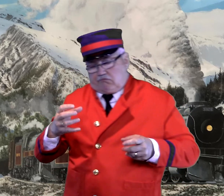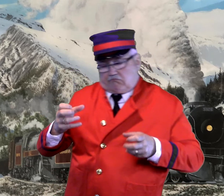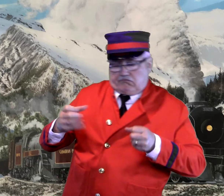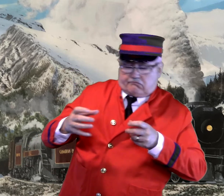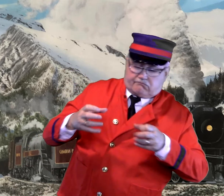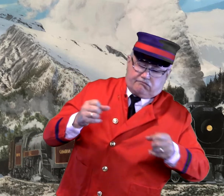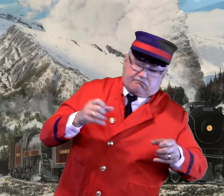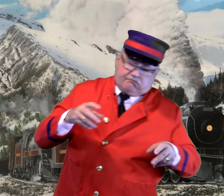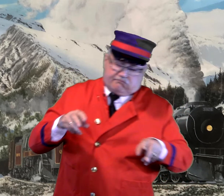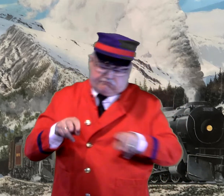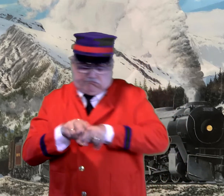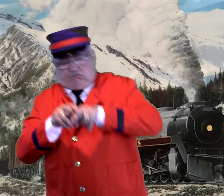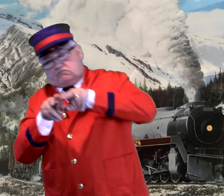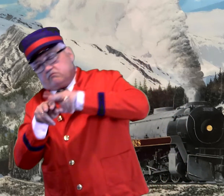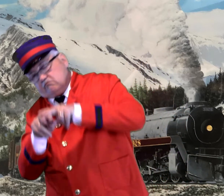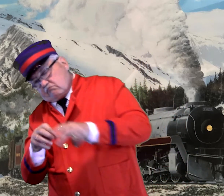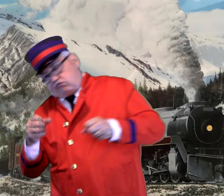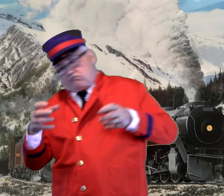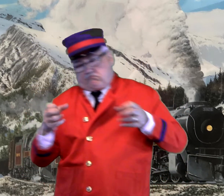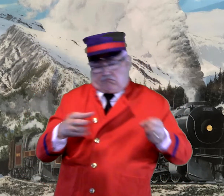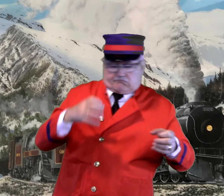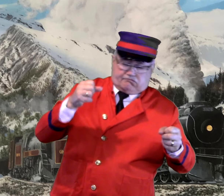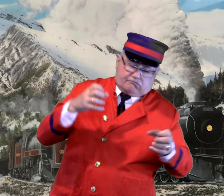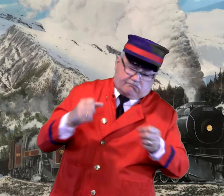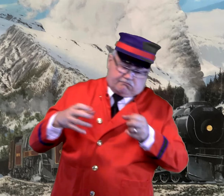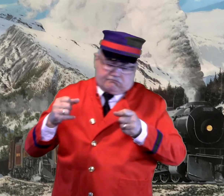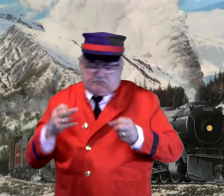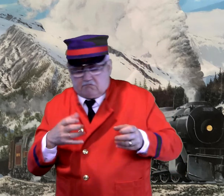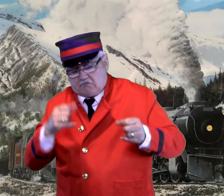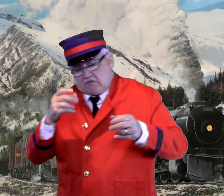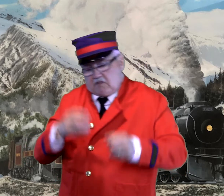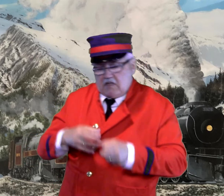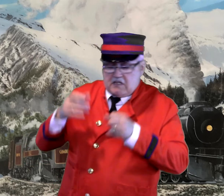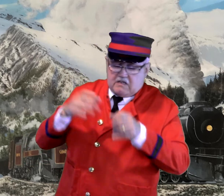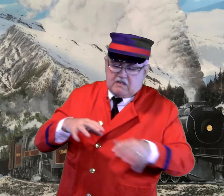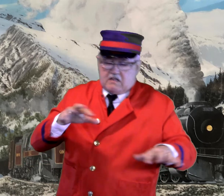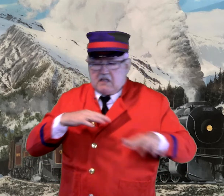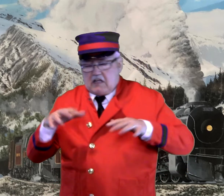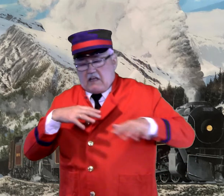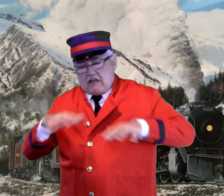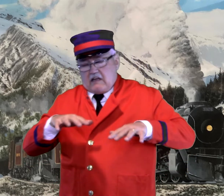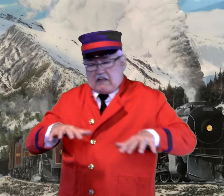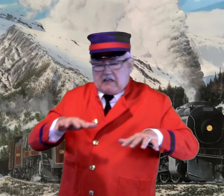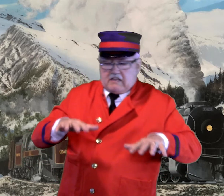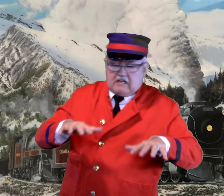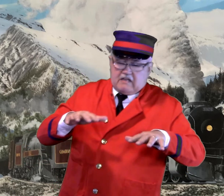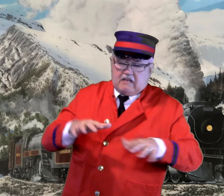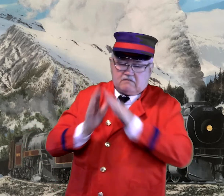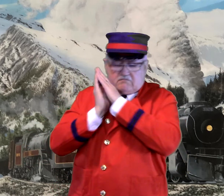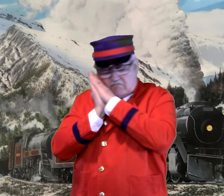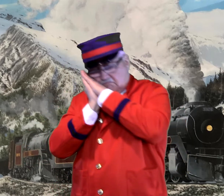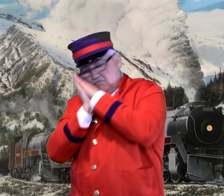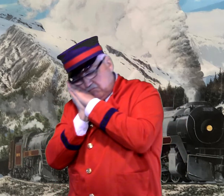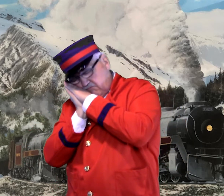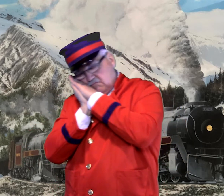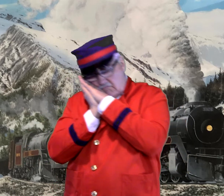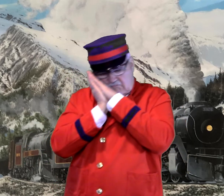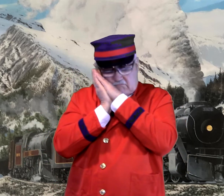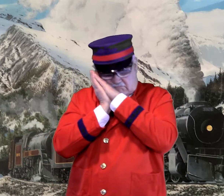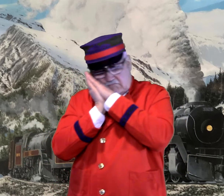As it built up power and started moving, the train jostled back onto the main line and it was on its